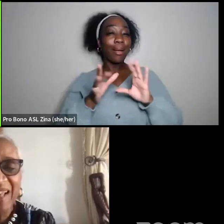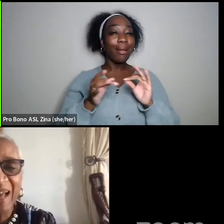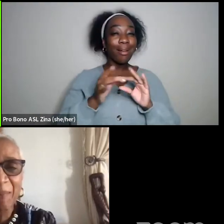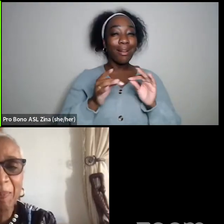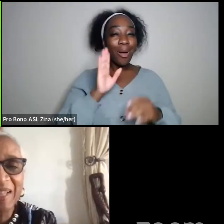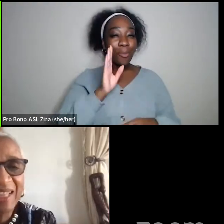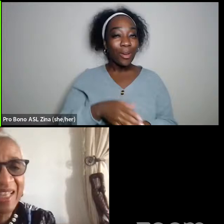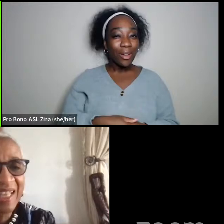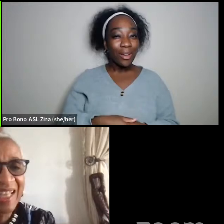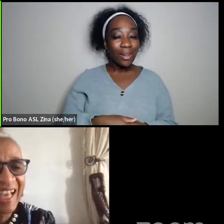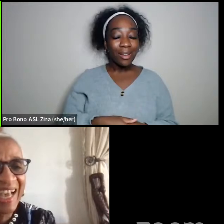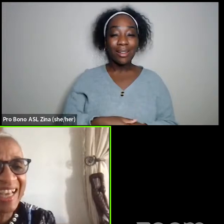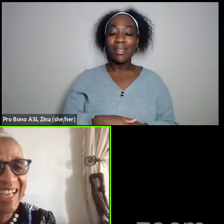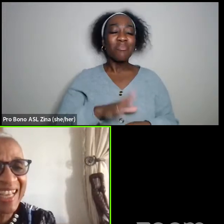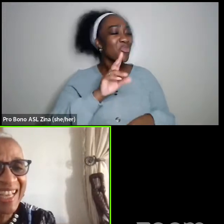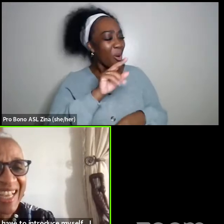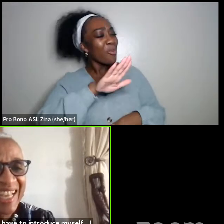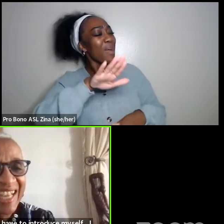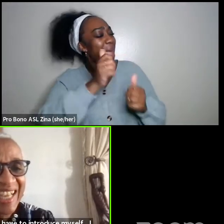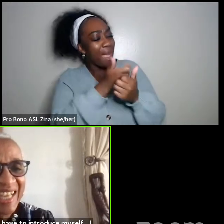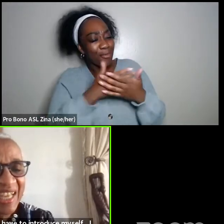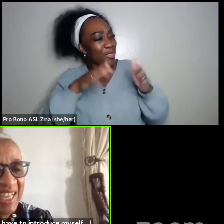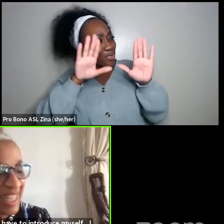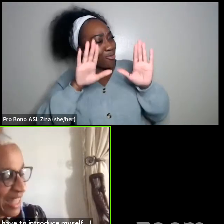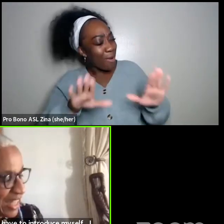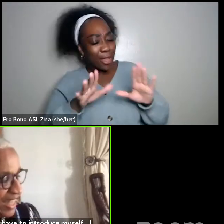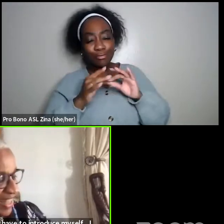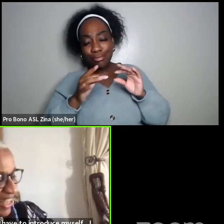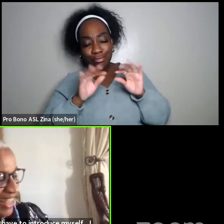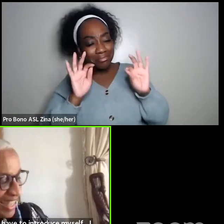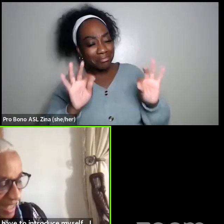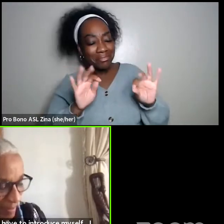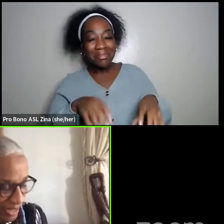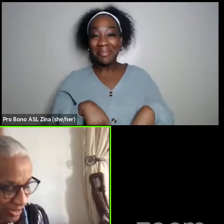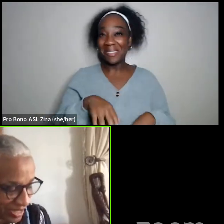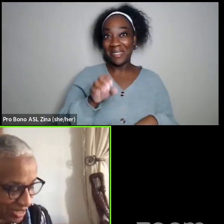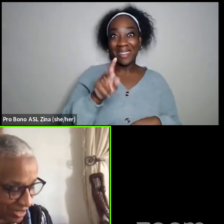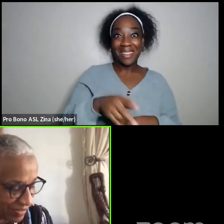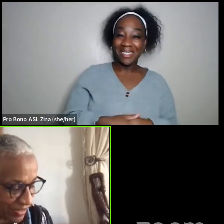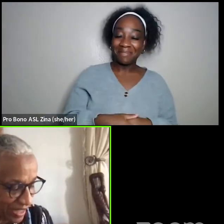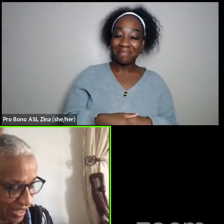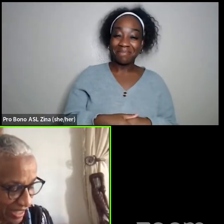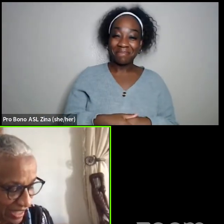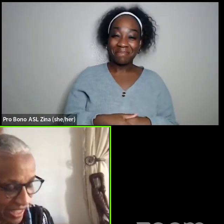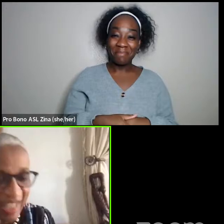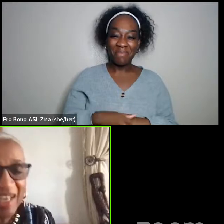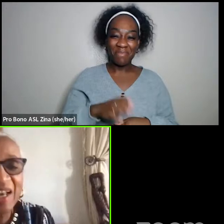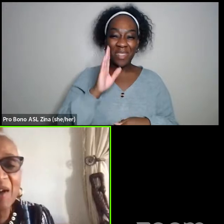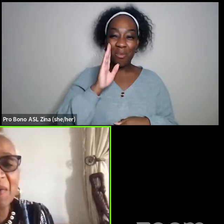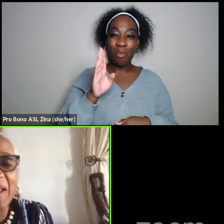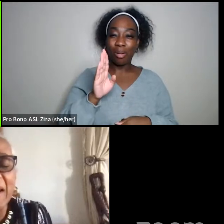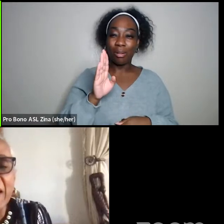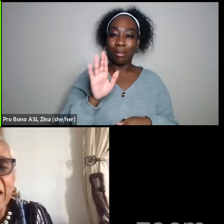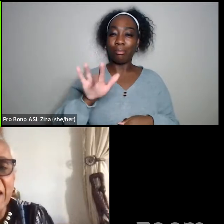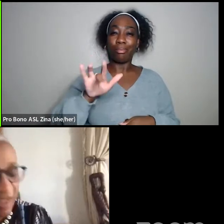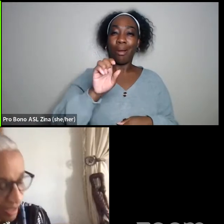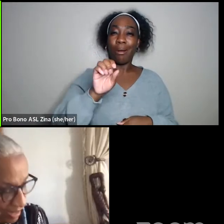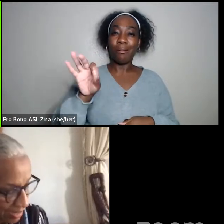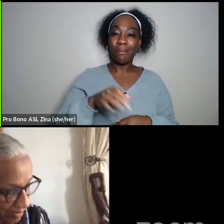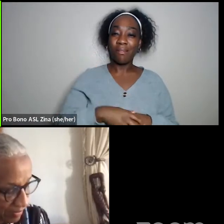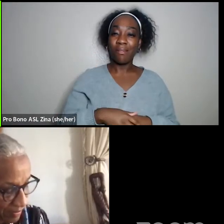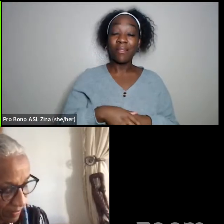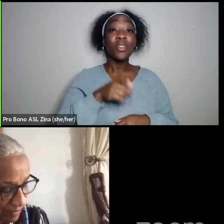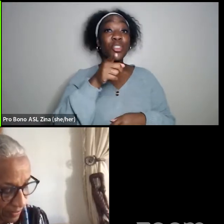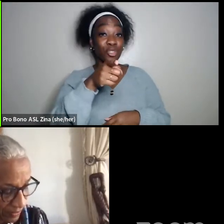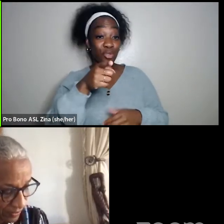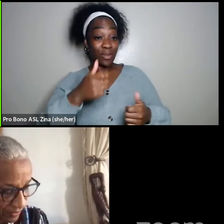It's all great. Huh? It's all great. Okay, you turn this off. Okay. Okay. And you're coming from